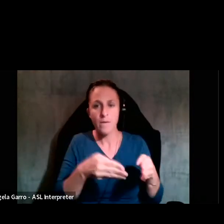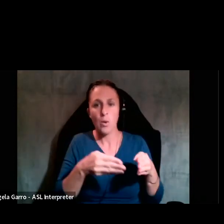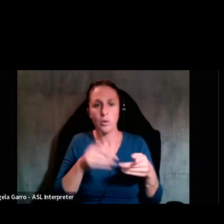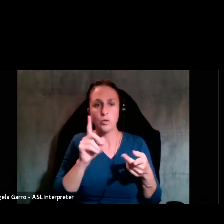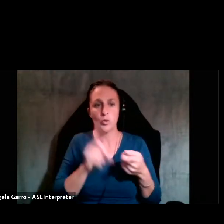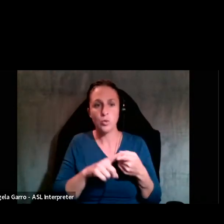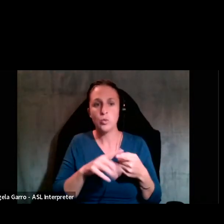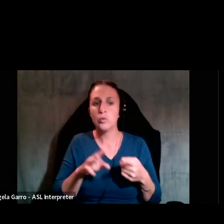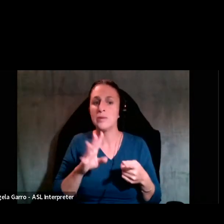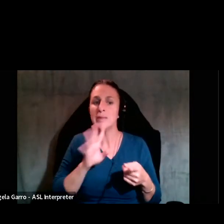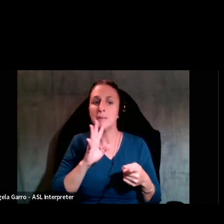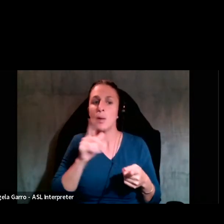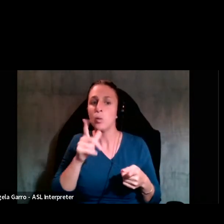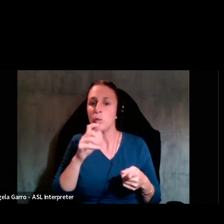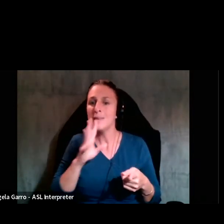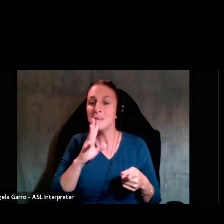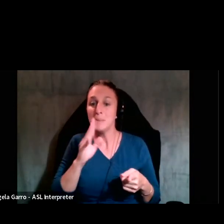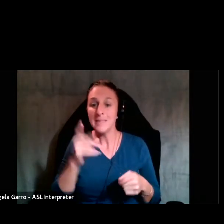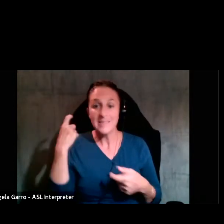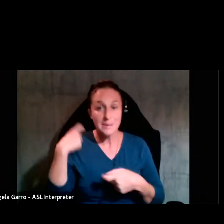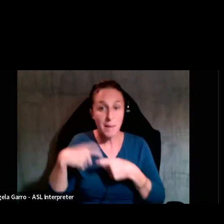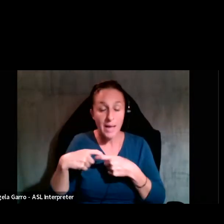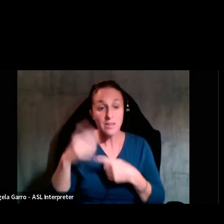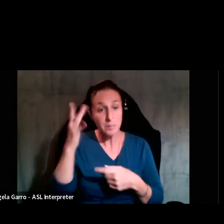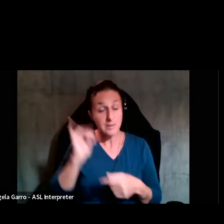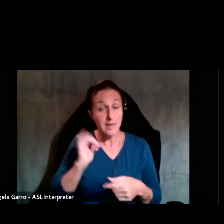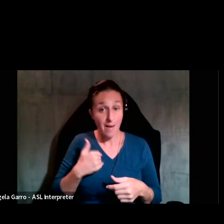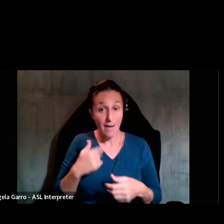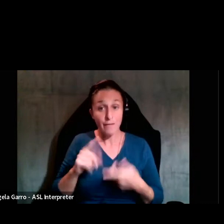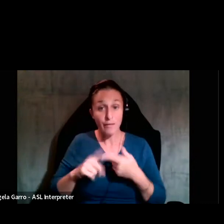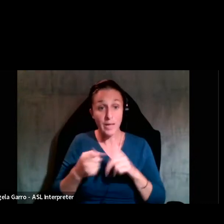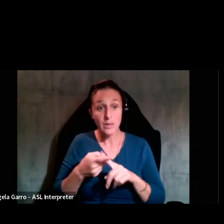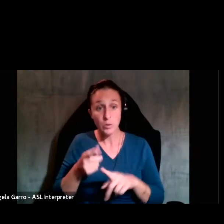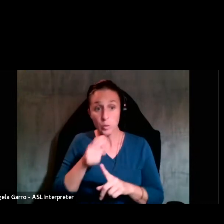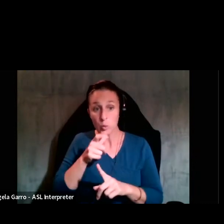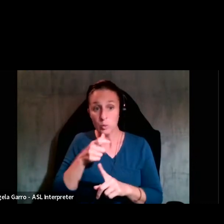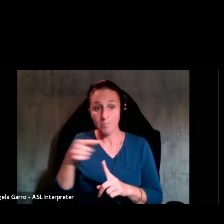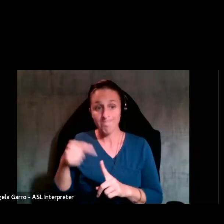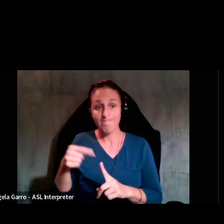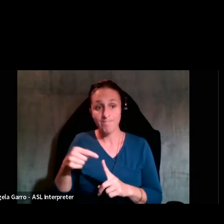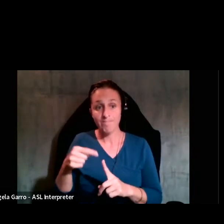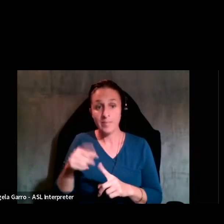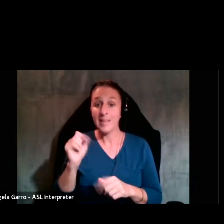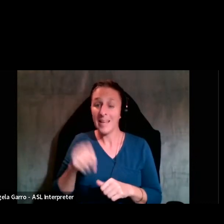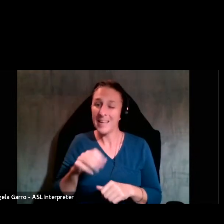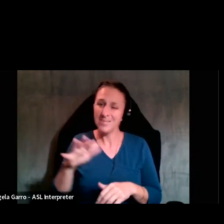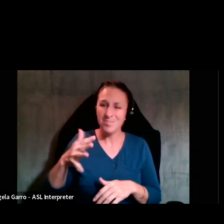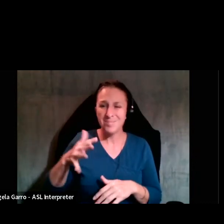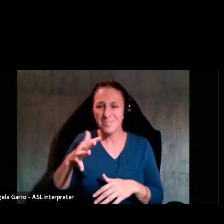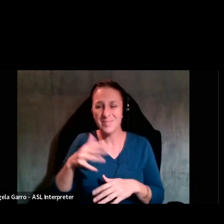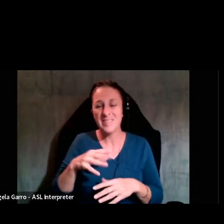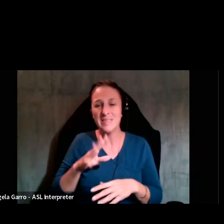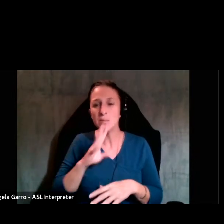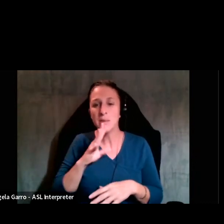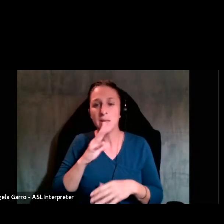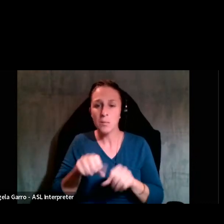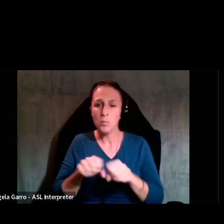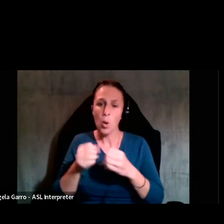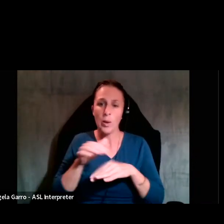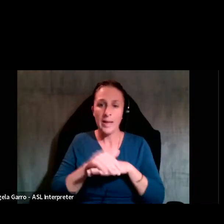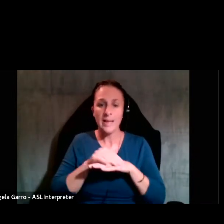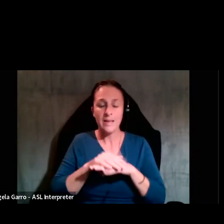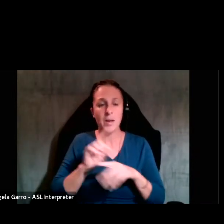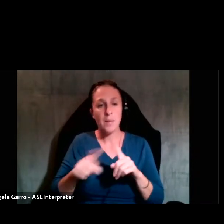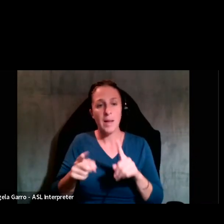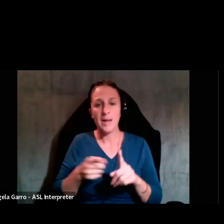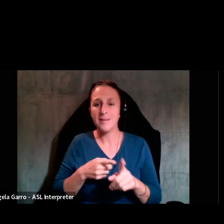people who speak Spanish. Because I have had some friends who they can speak kind of broken English, but they mainly speak